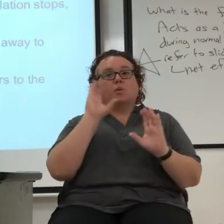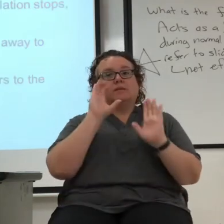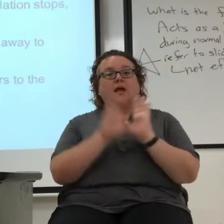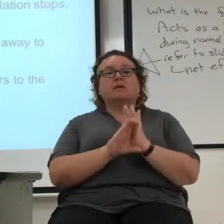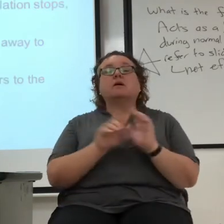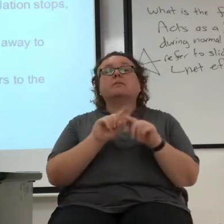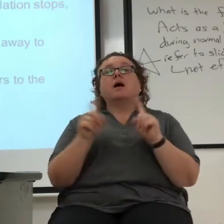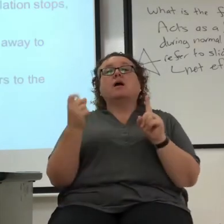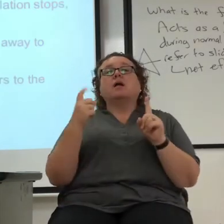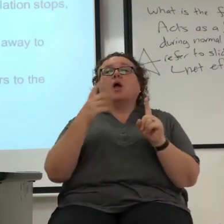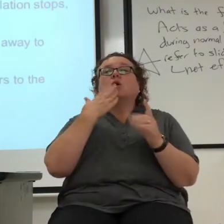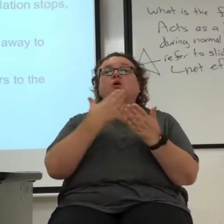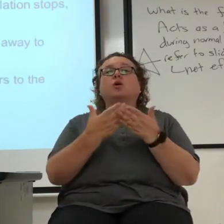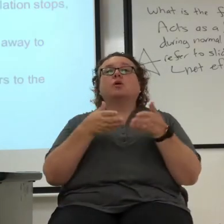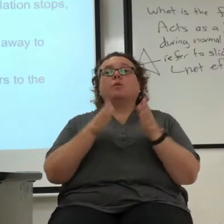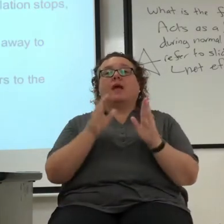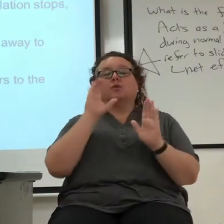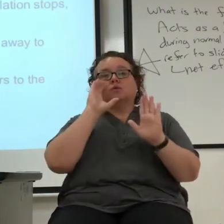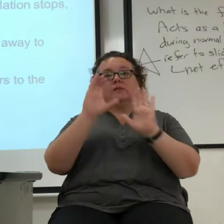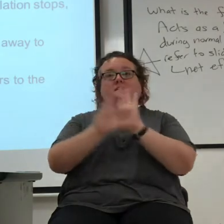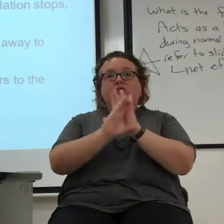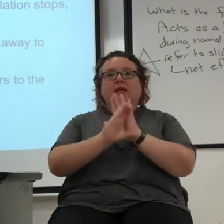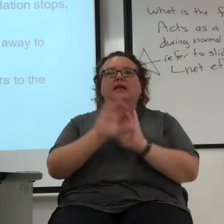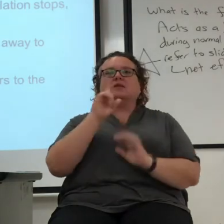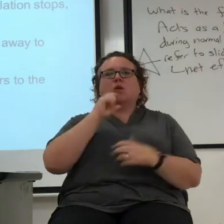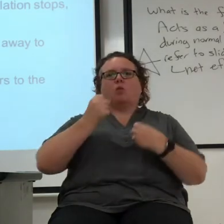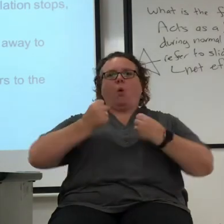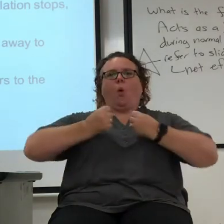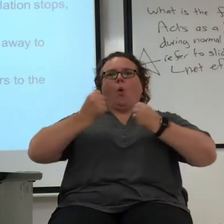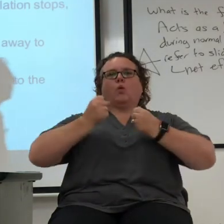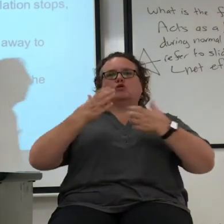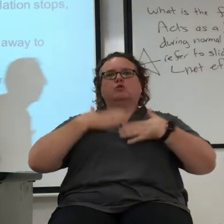A good way to illustrate this is the hold your breath example.